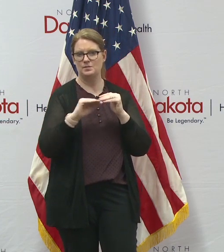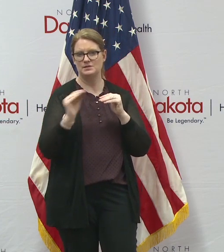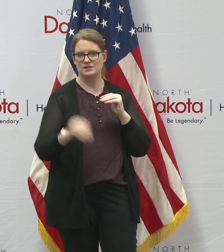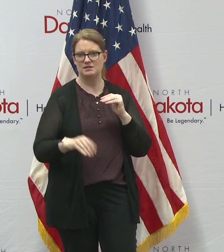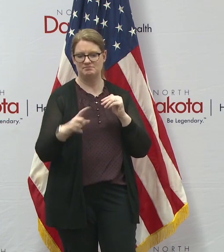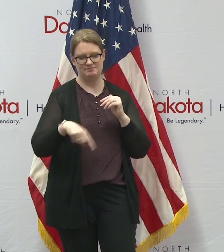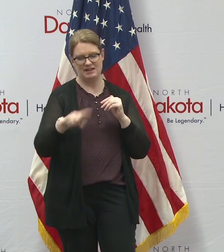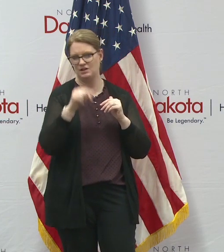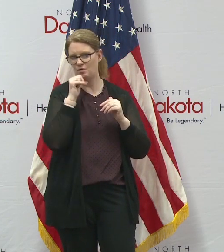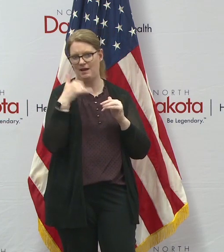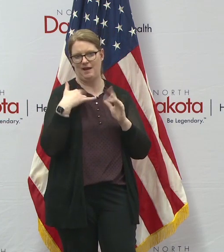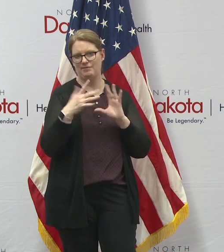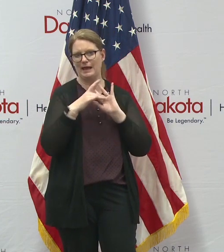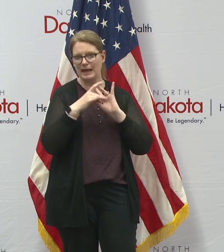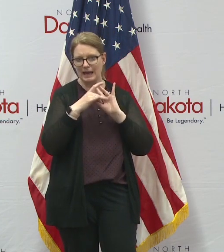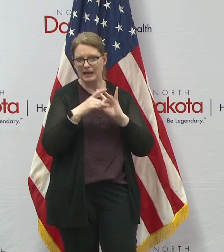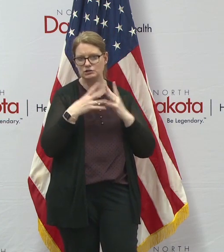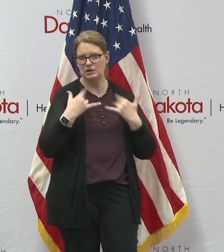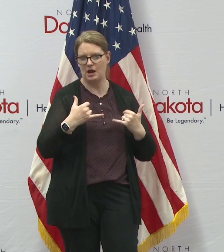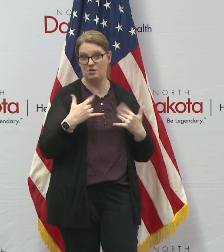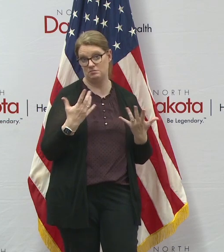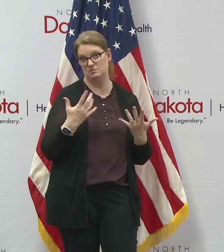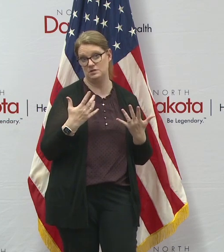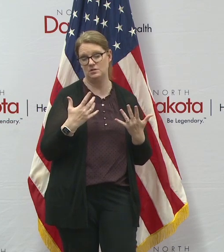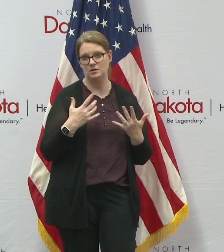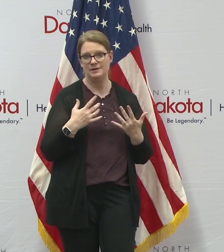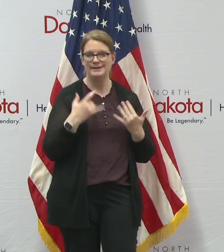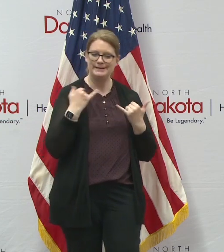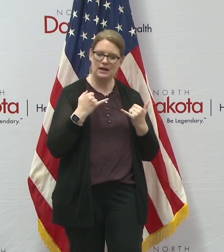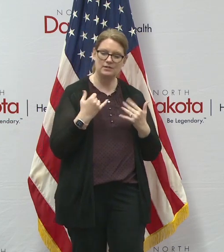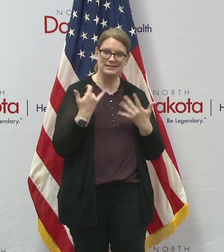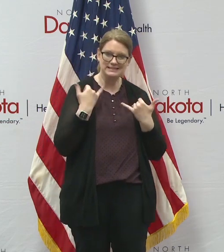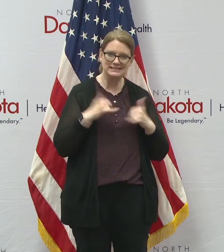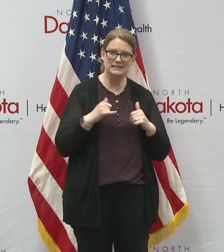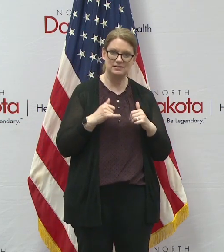have broadband connections right now, and they are working to get